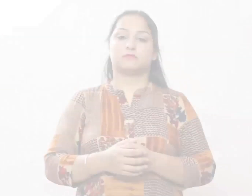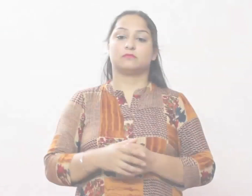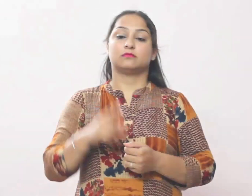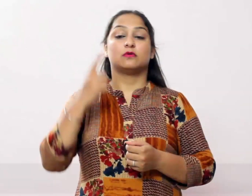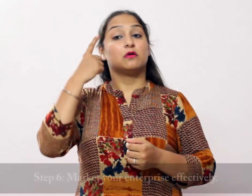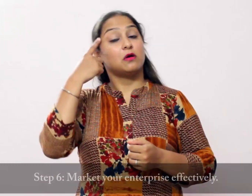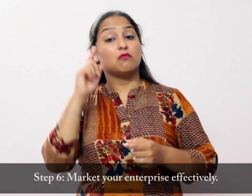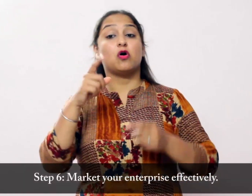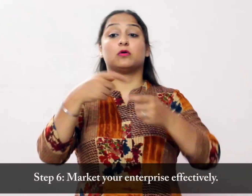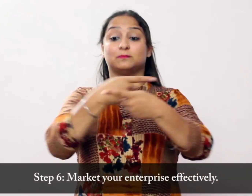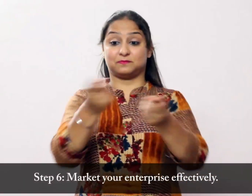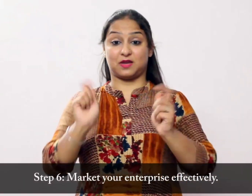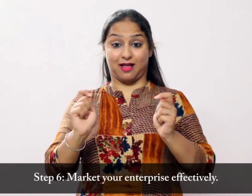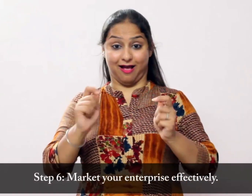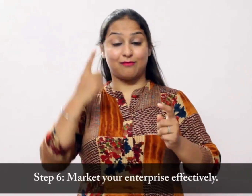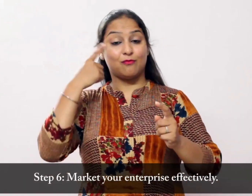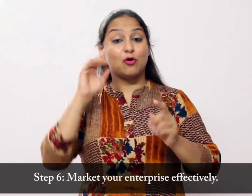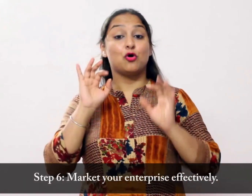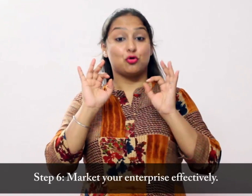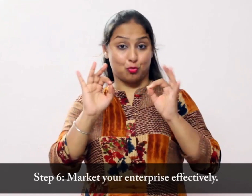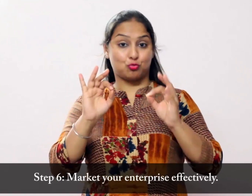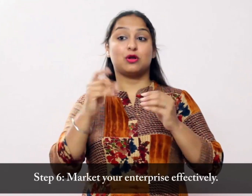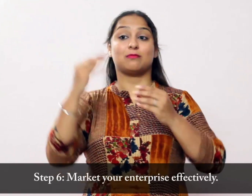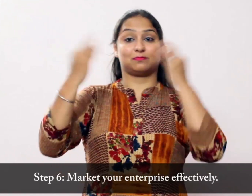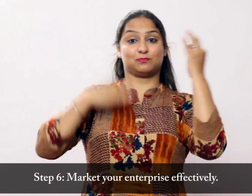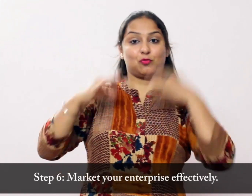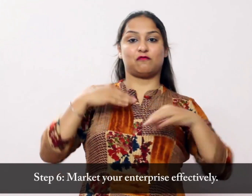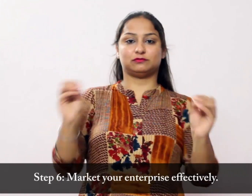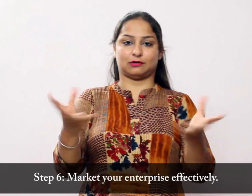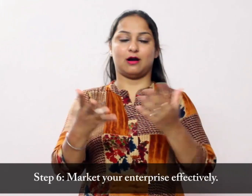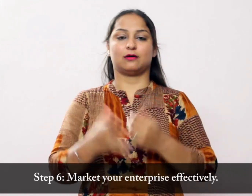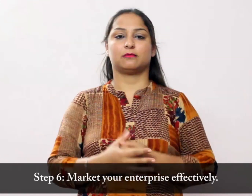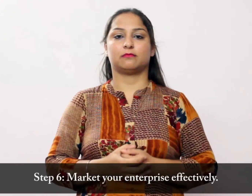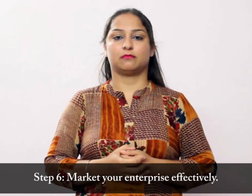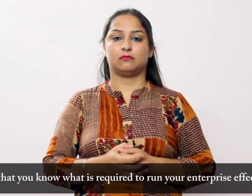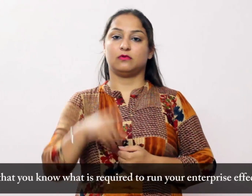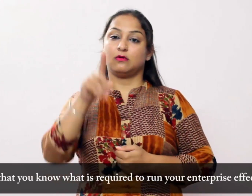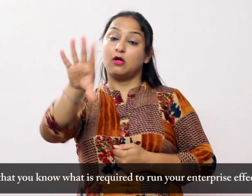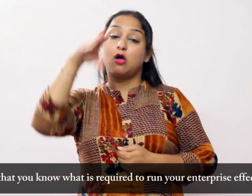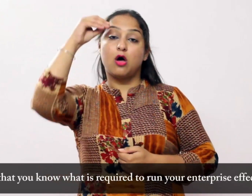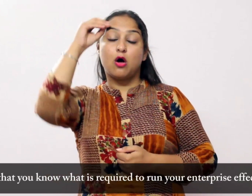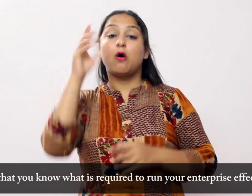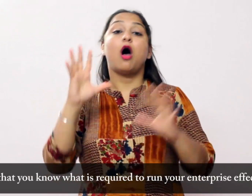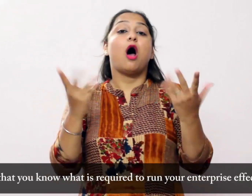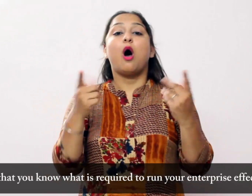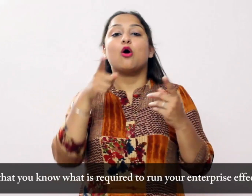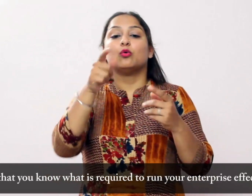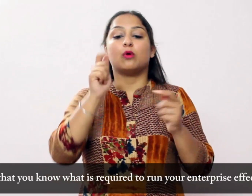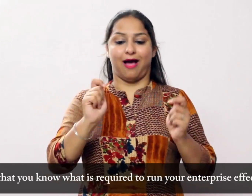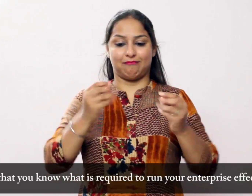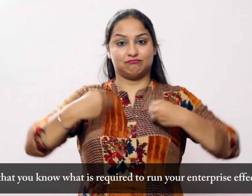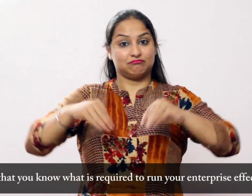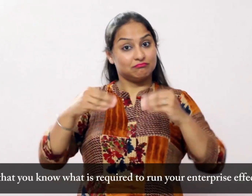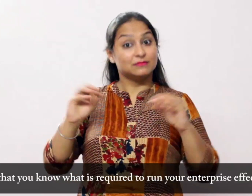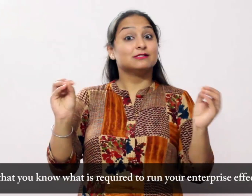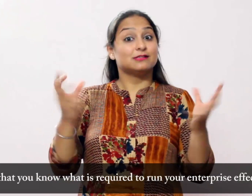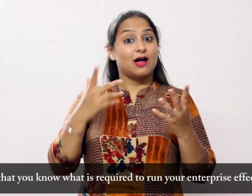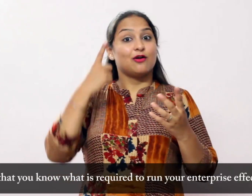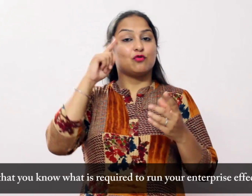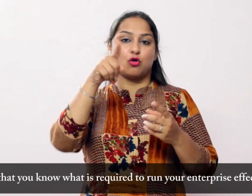Step 6. Market your enterprise effectively. Now that you know what is required to run enterprise